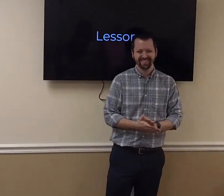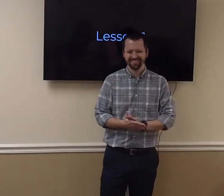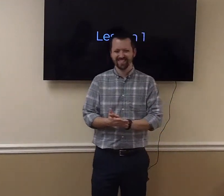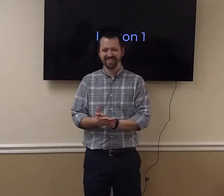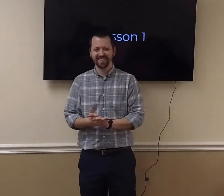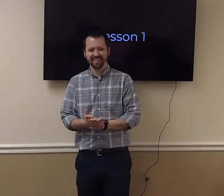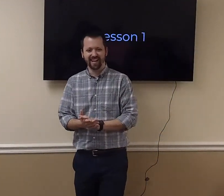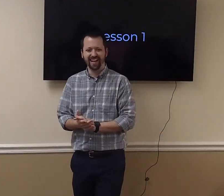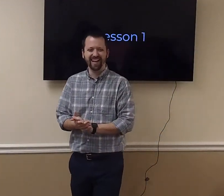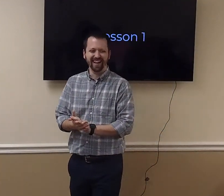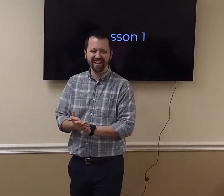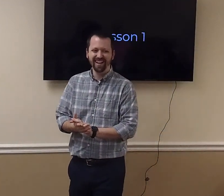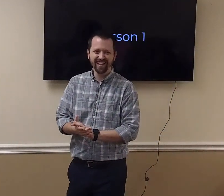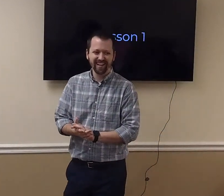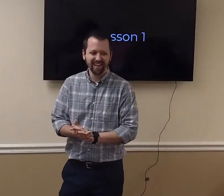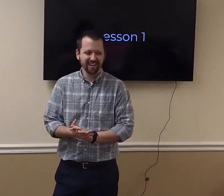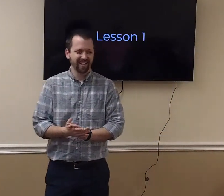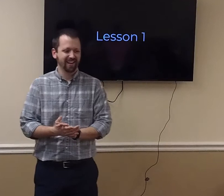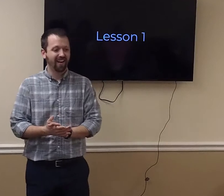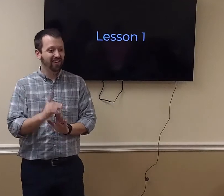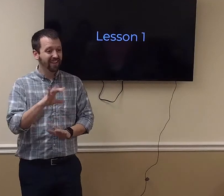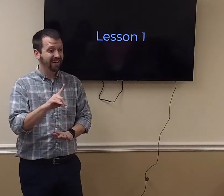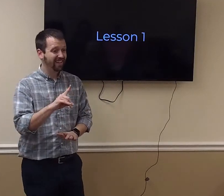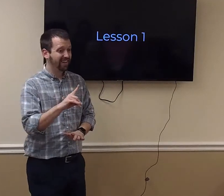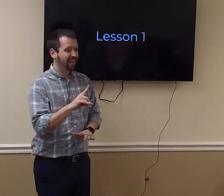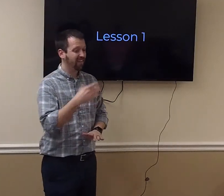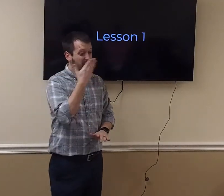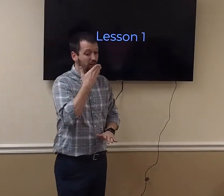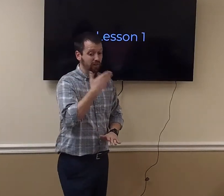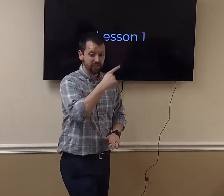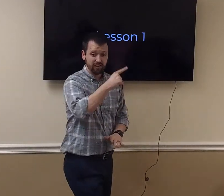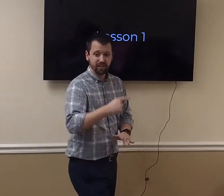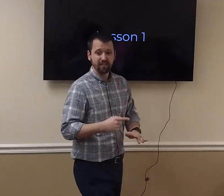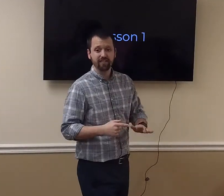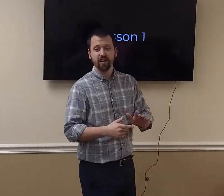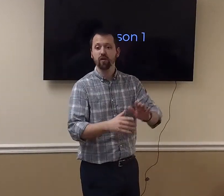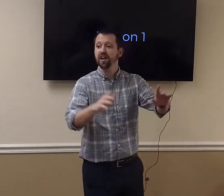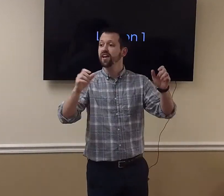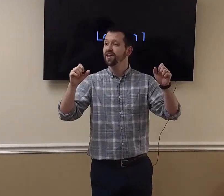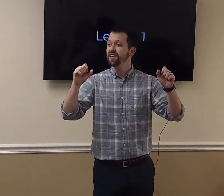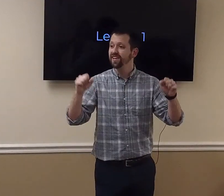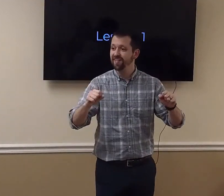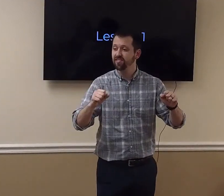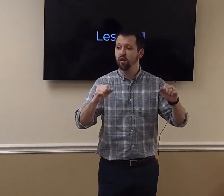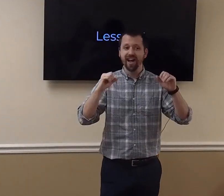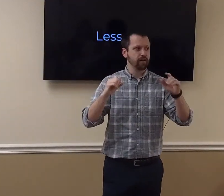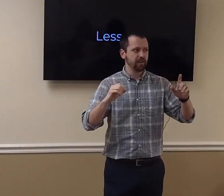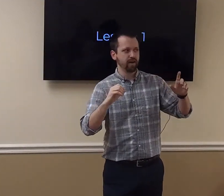no, we'll find out. I had a yummy dinner over there. Oh, you did? So good. Oh, smelled good. So, yes. So hey, I'm